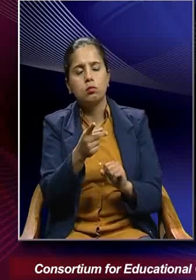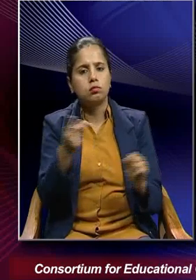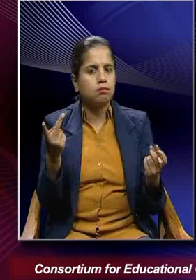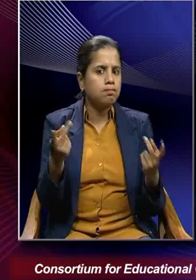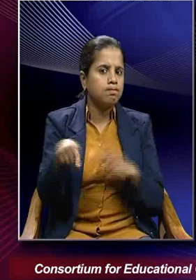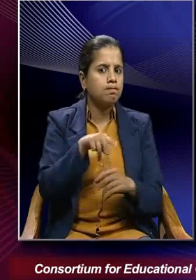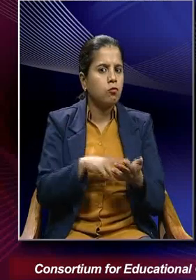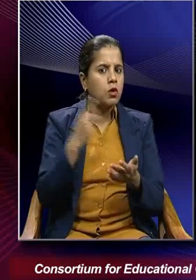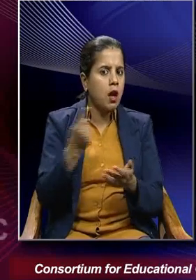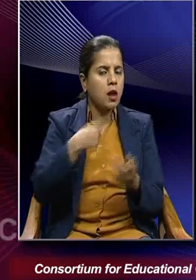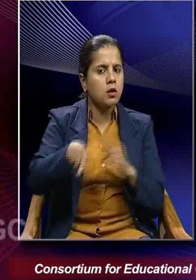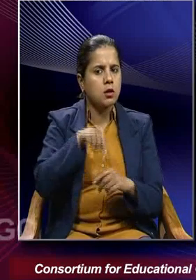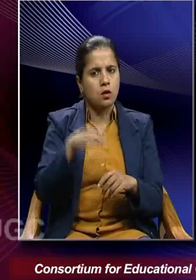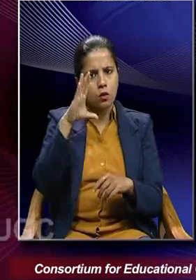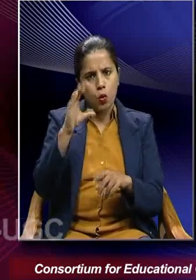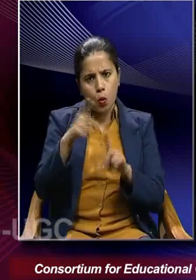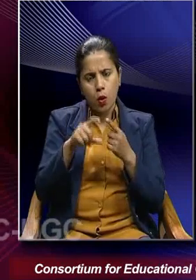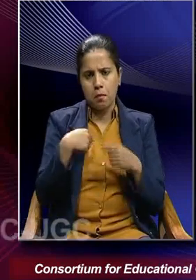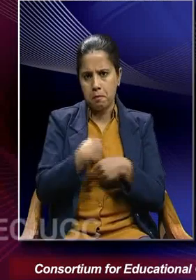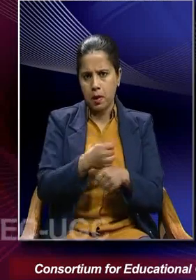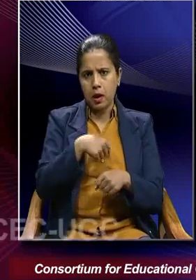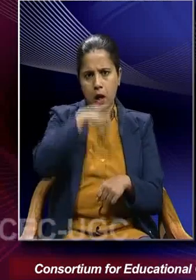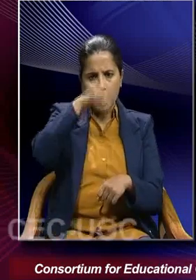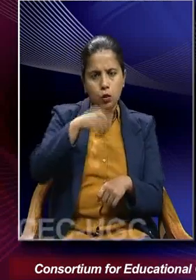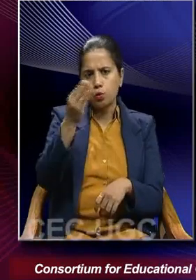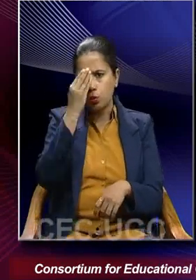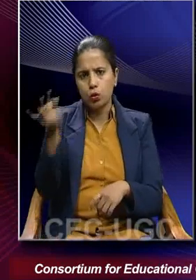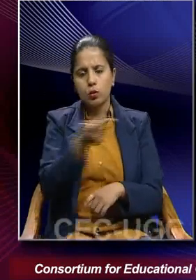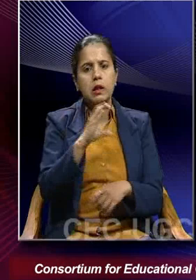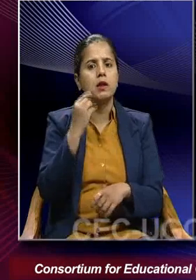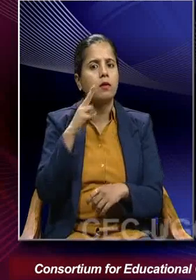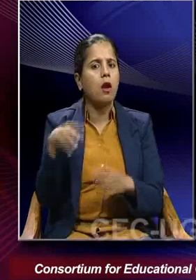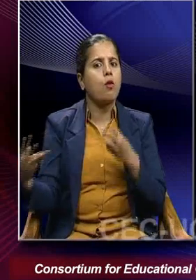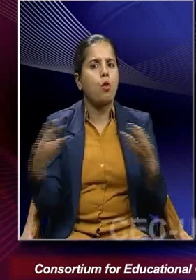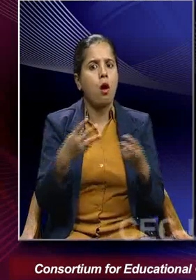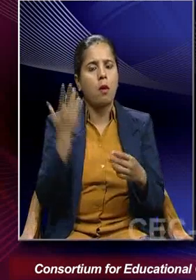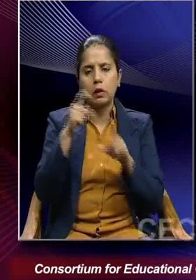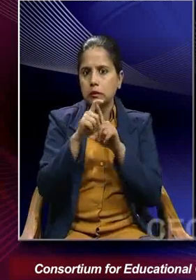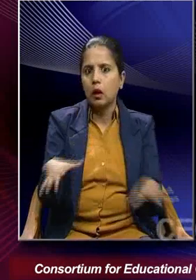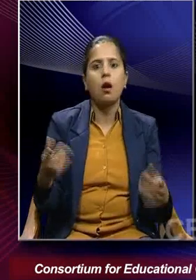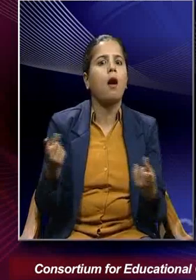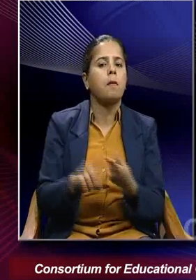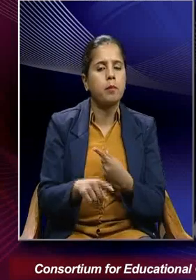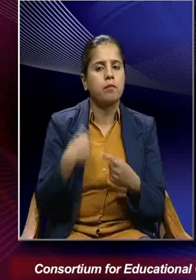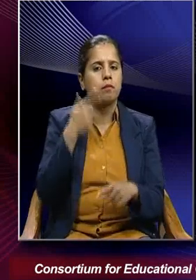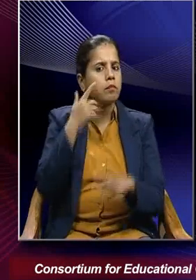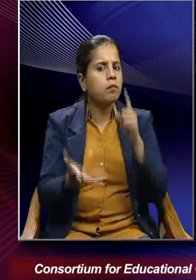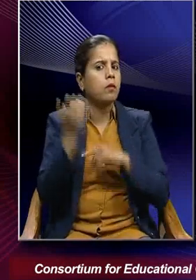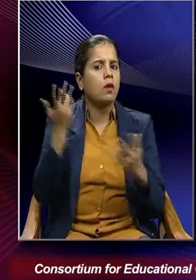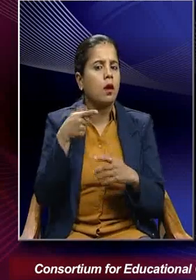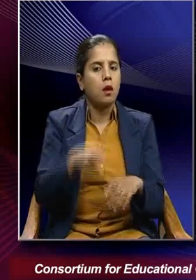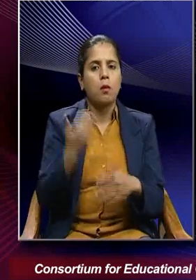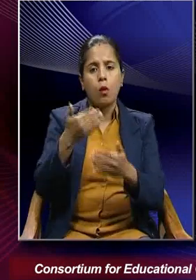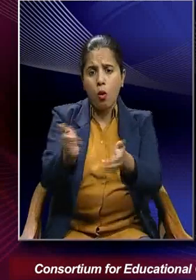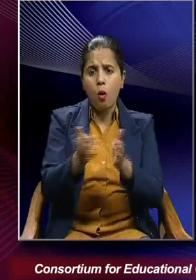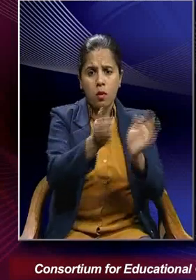nationalists could degenerate into a Hindu-Muslim civil war of disastrous consequences. So we find that how the communal violence